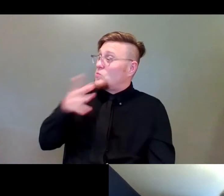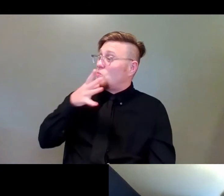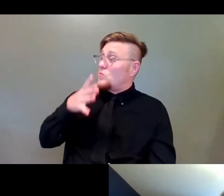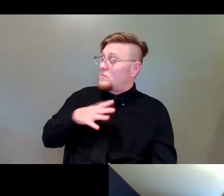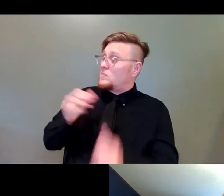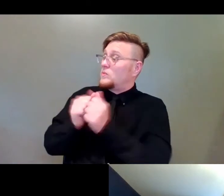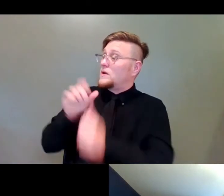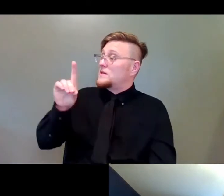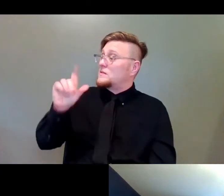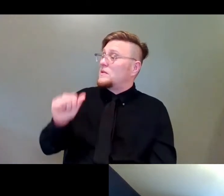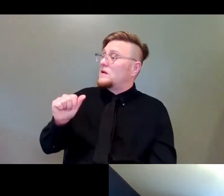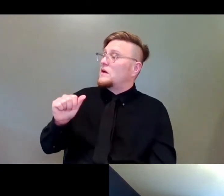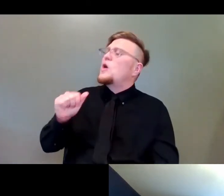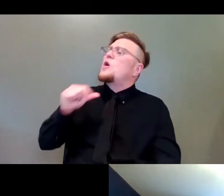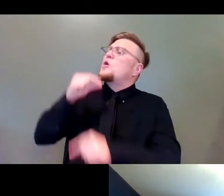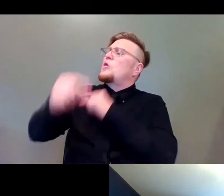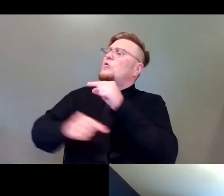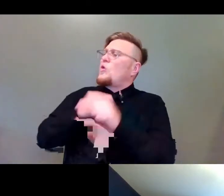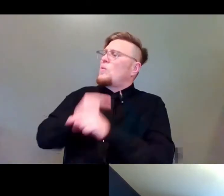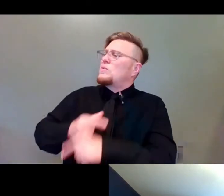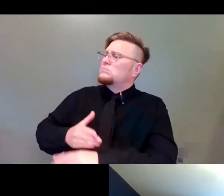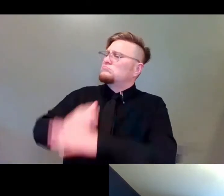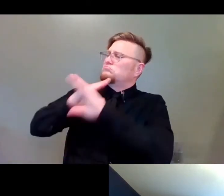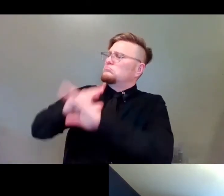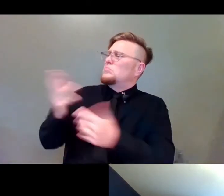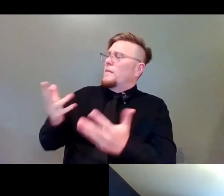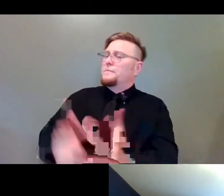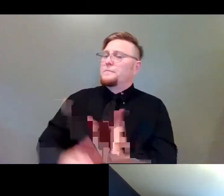Okay, great question. Thank you, Kathy. Well, this is Susan speaking again.